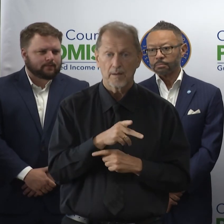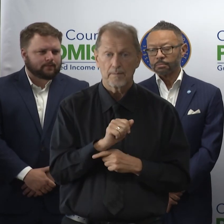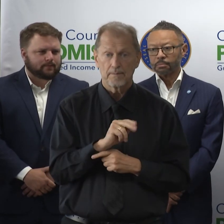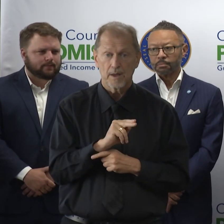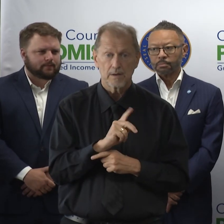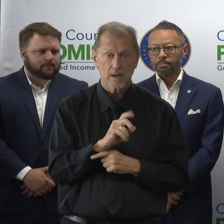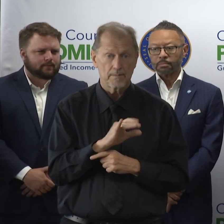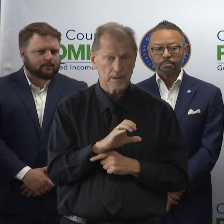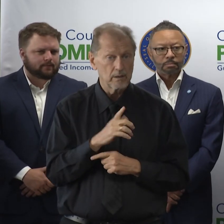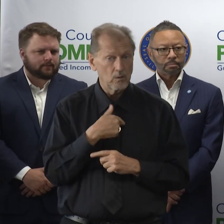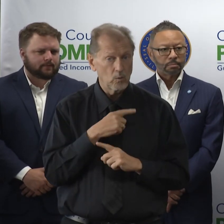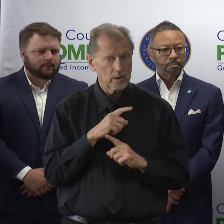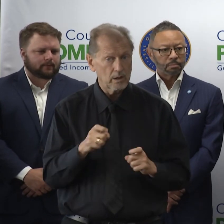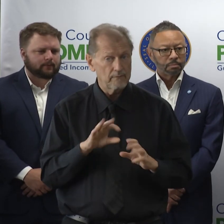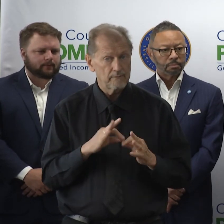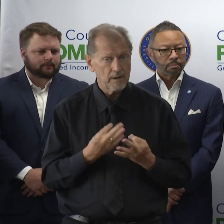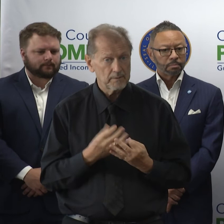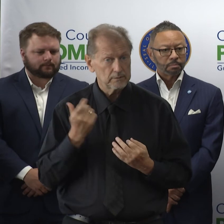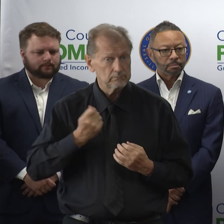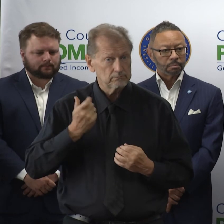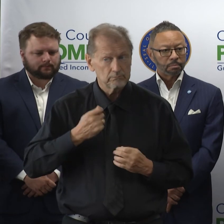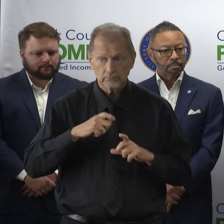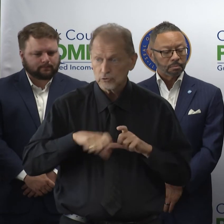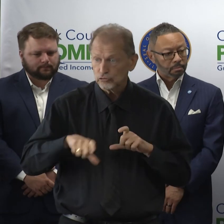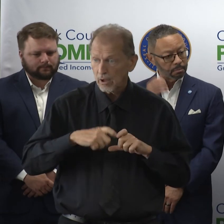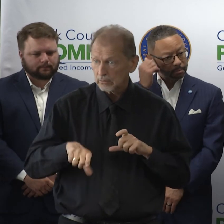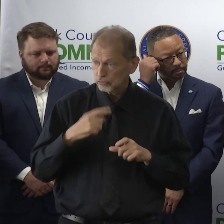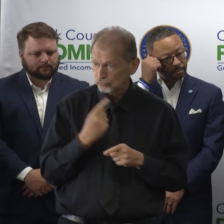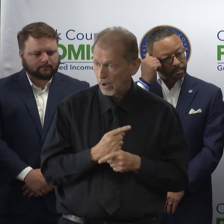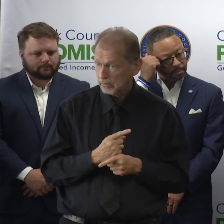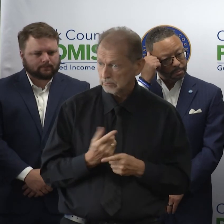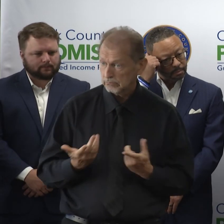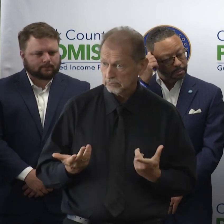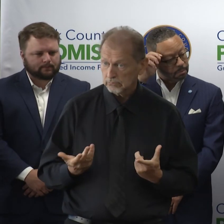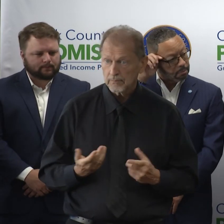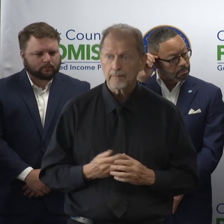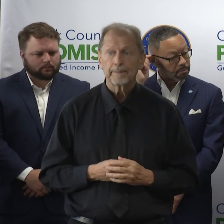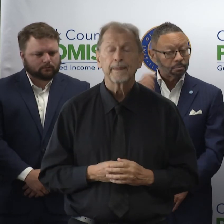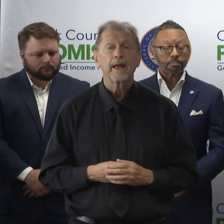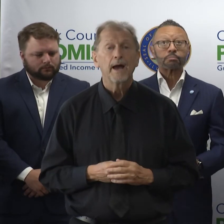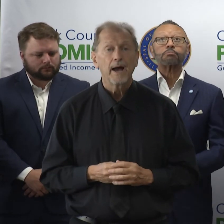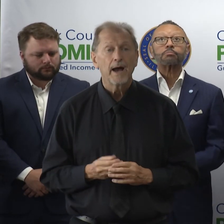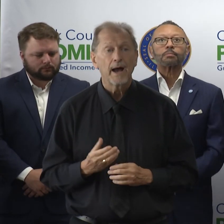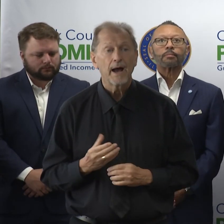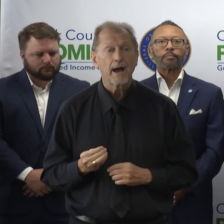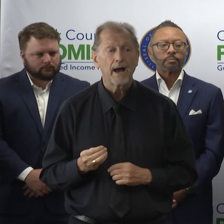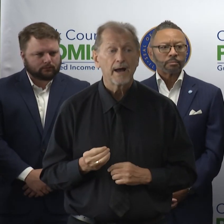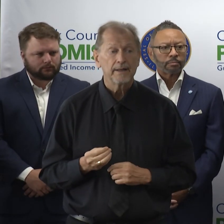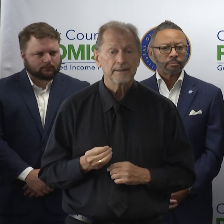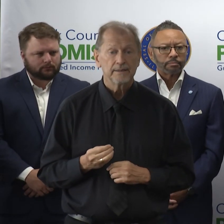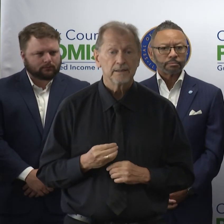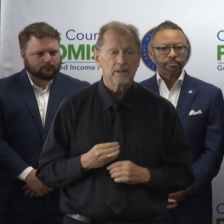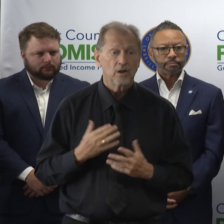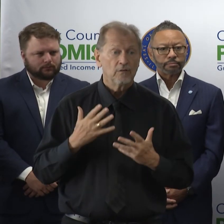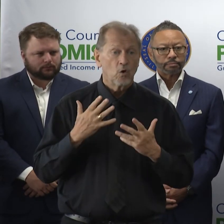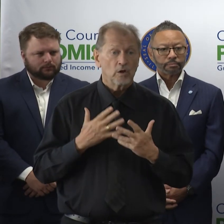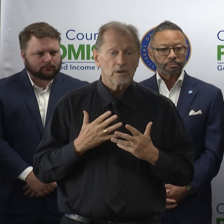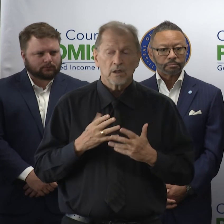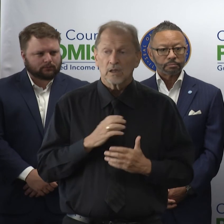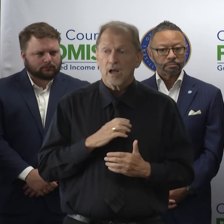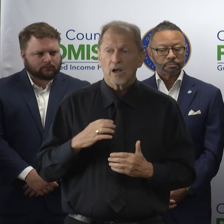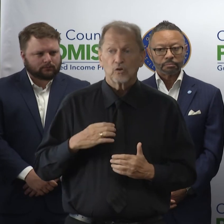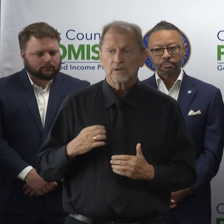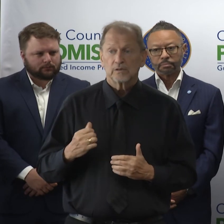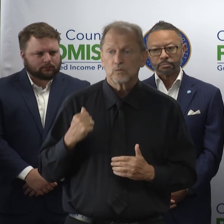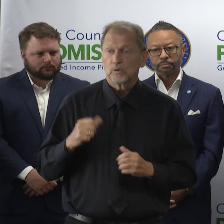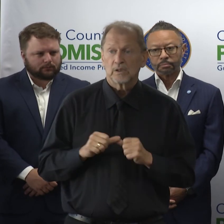families monthly checks, right? And unfortunately, we couldn't get the support of Congress to